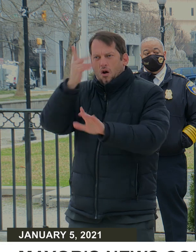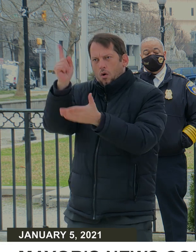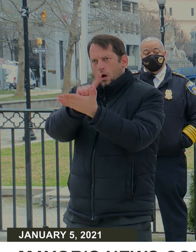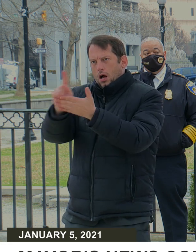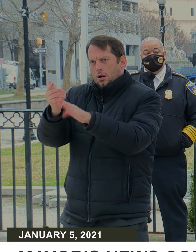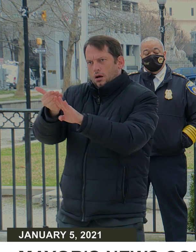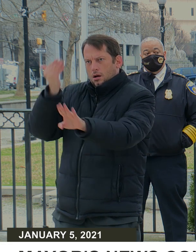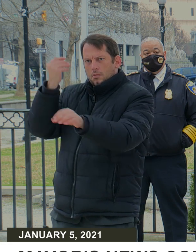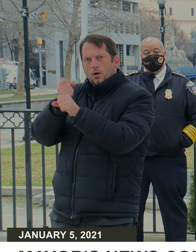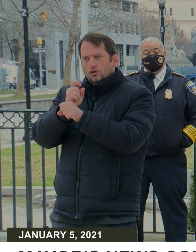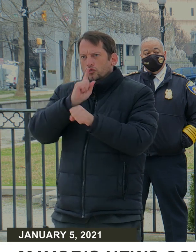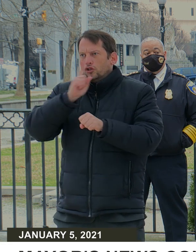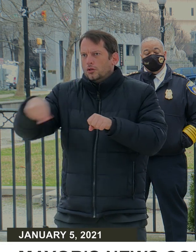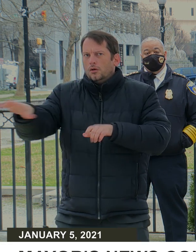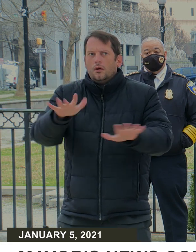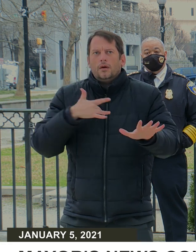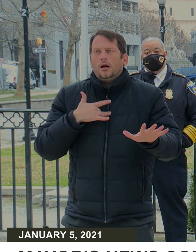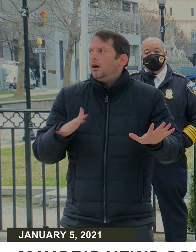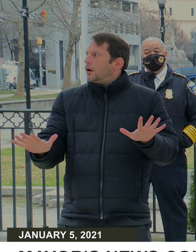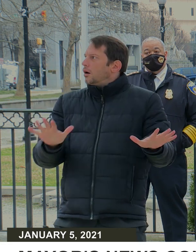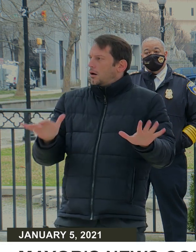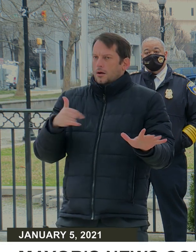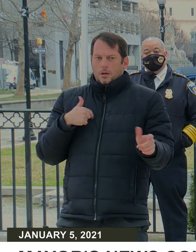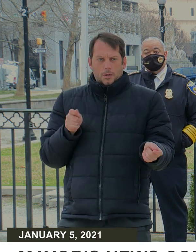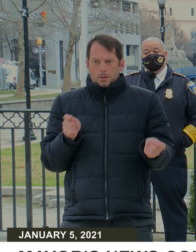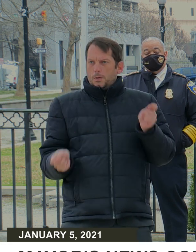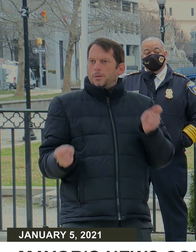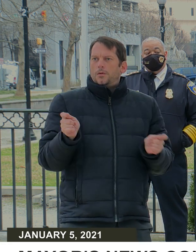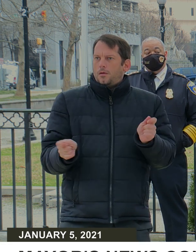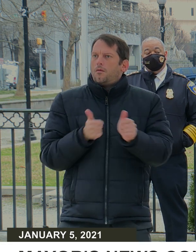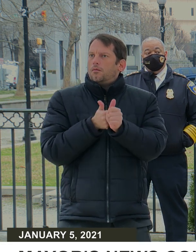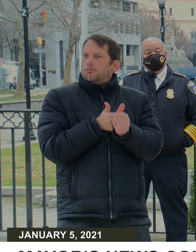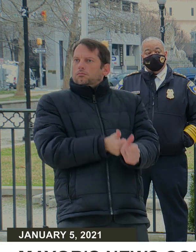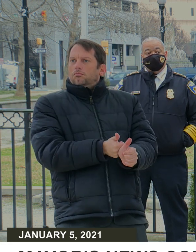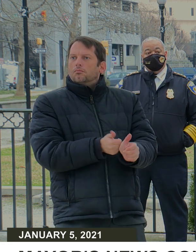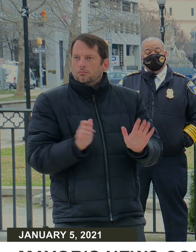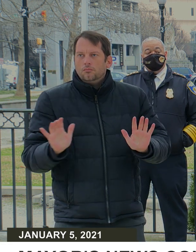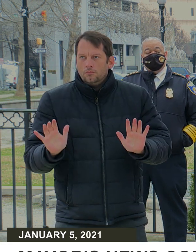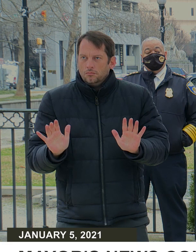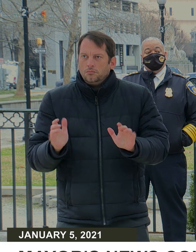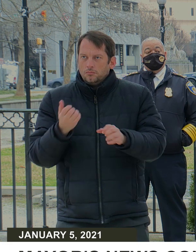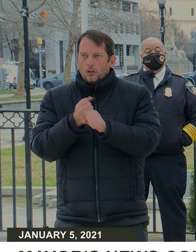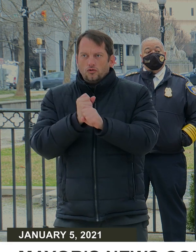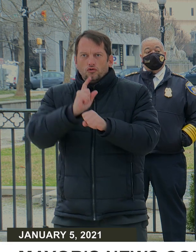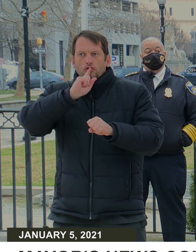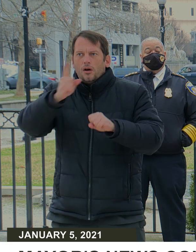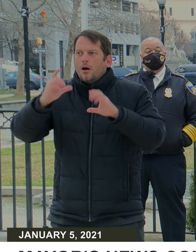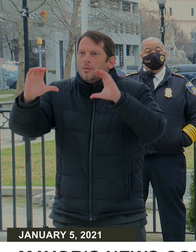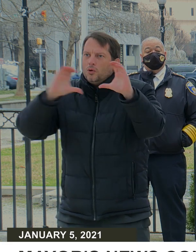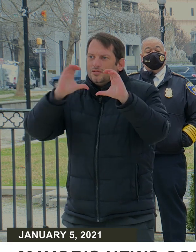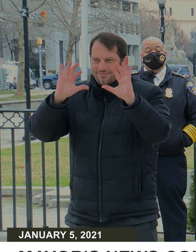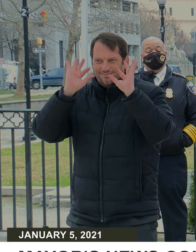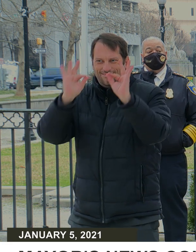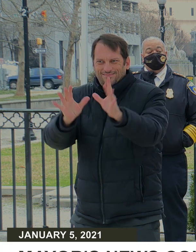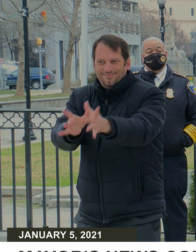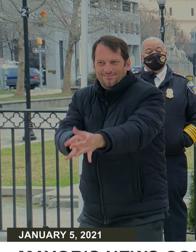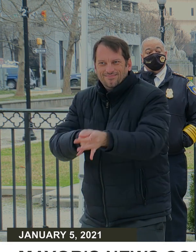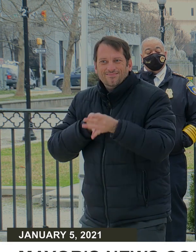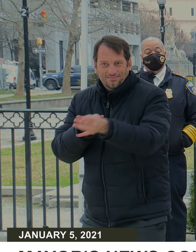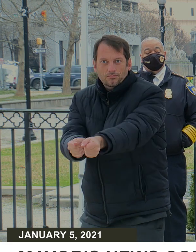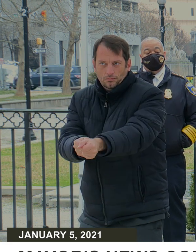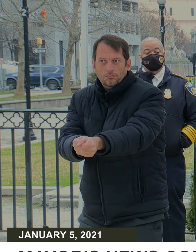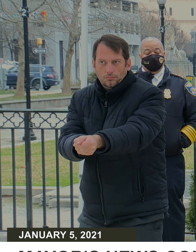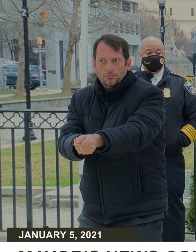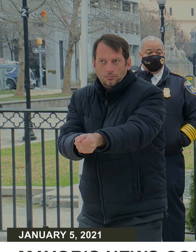necessary. This is the sole reason for doing that, to make sure that we communicate in a much better way. As always, our decisions